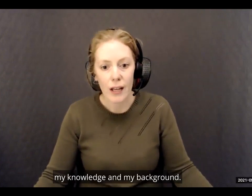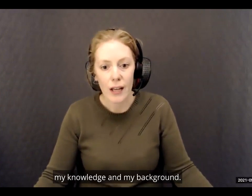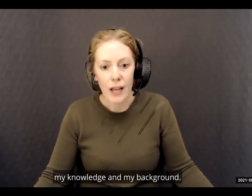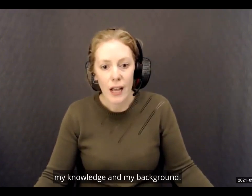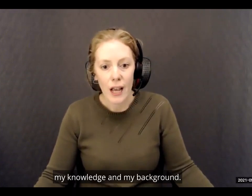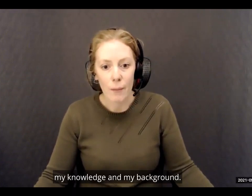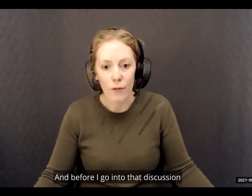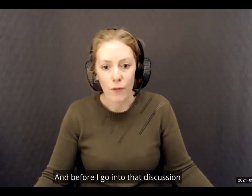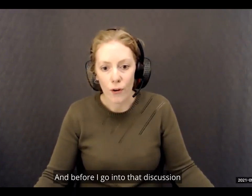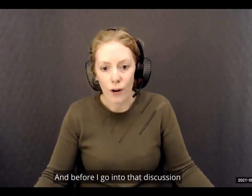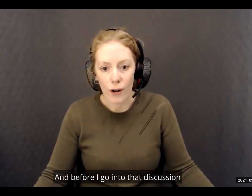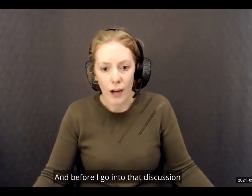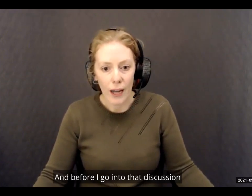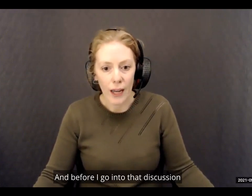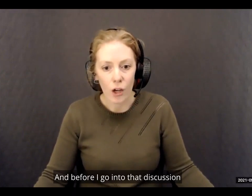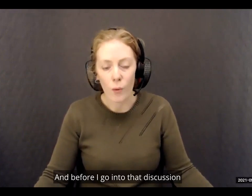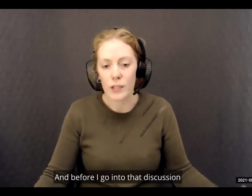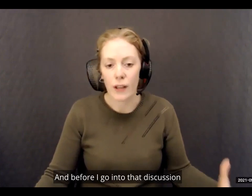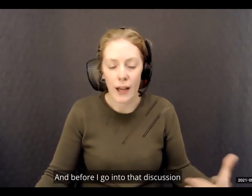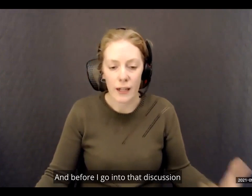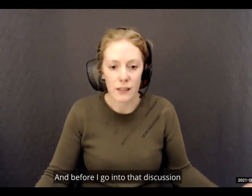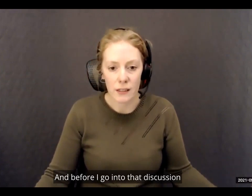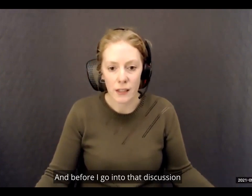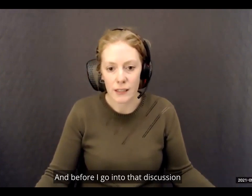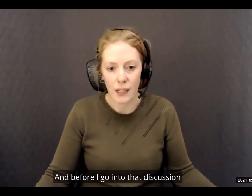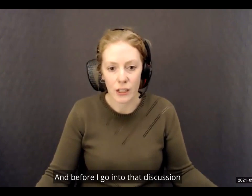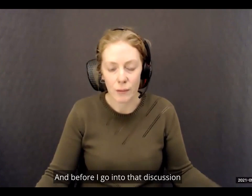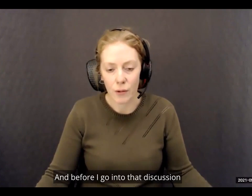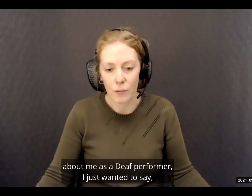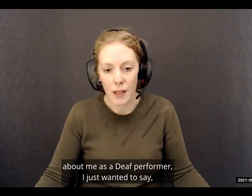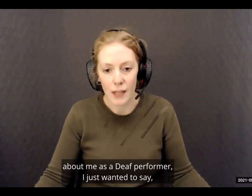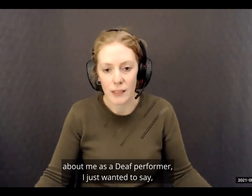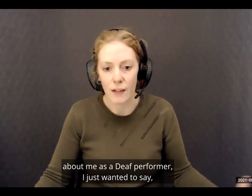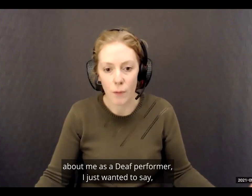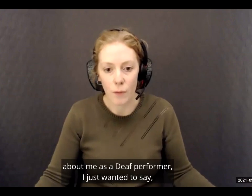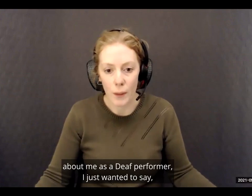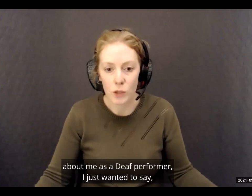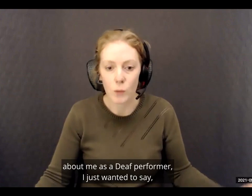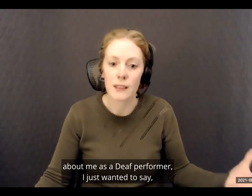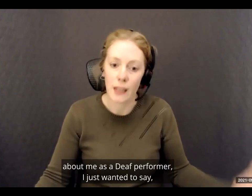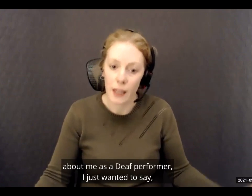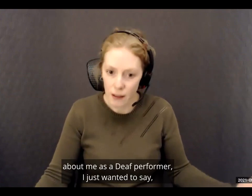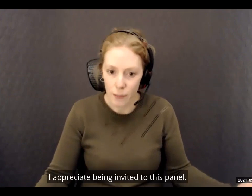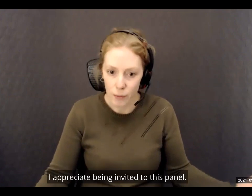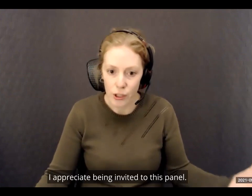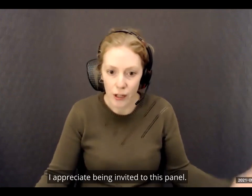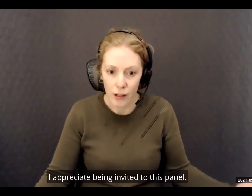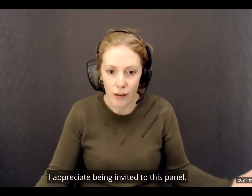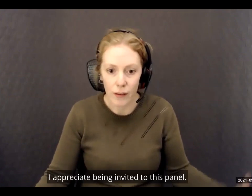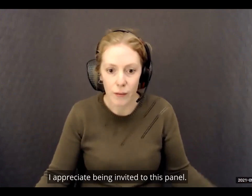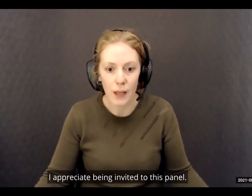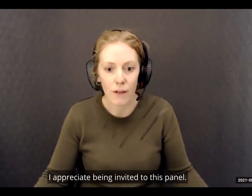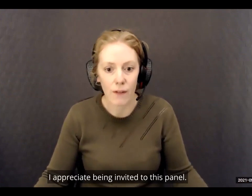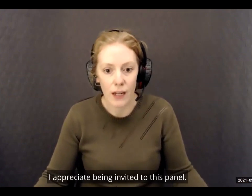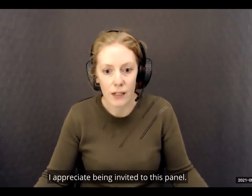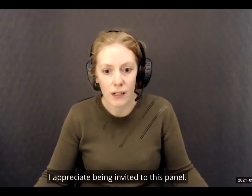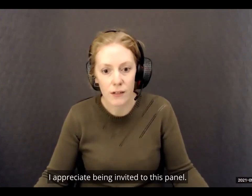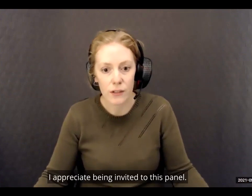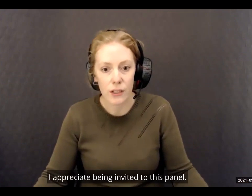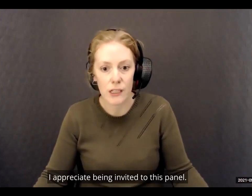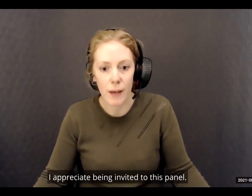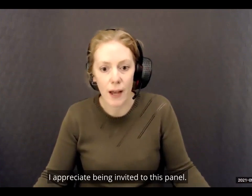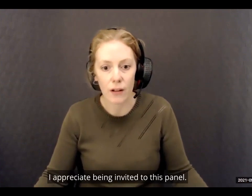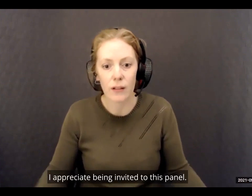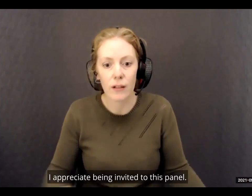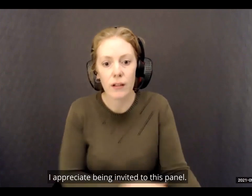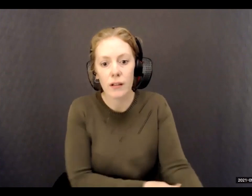background. And before I go into that discussion about me as a deaf performer, I just want to say, appreciate being invited